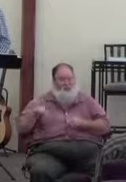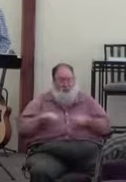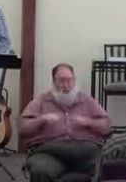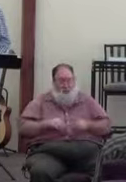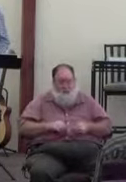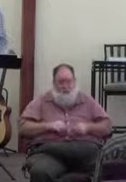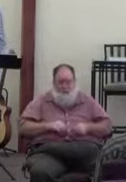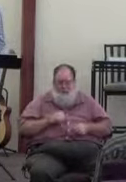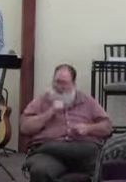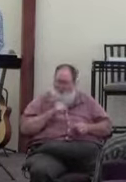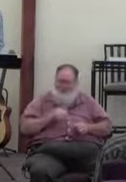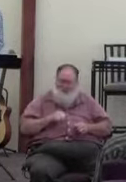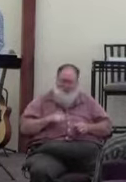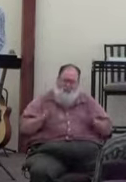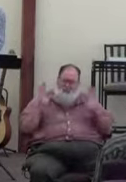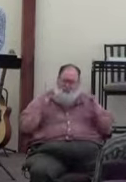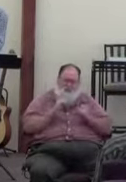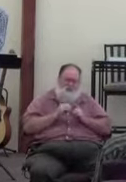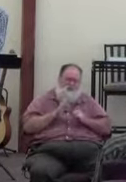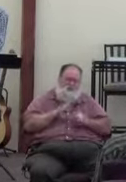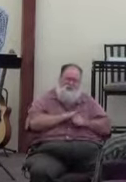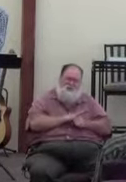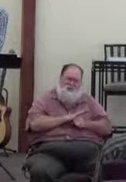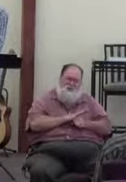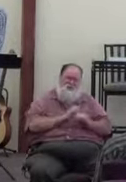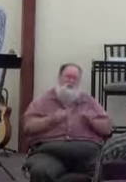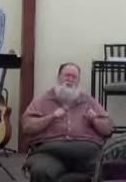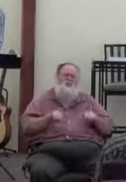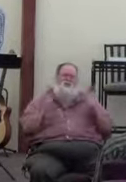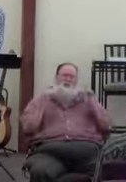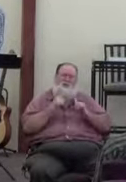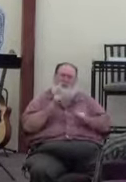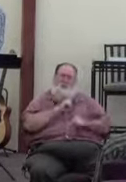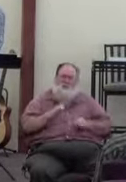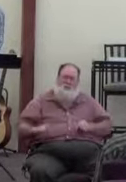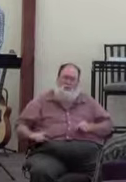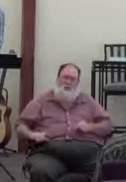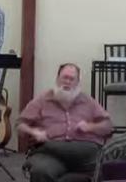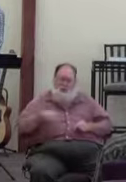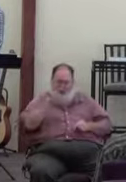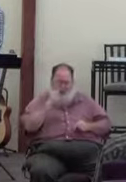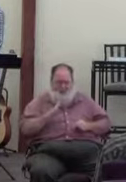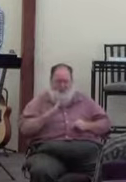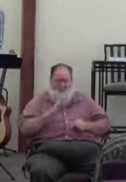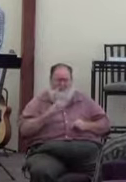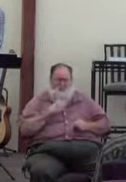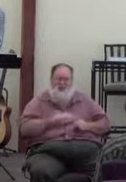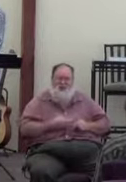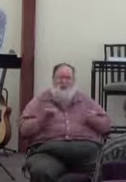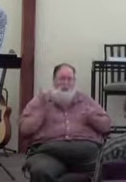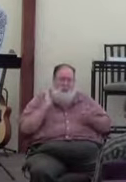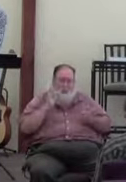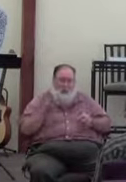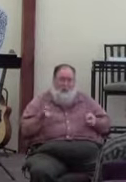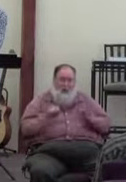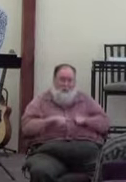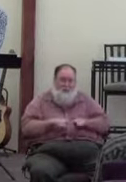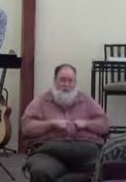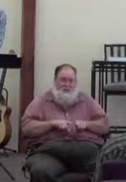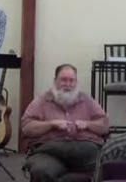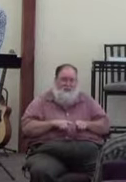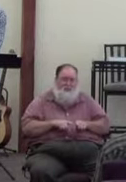Don't bow to pressure, bow to the Lord. God's will be done. It's cool to